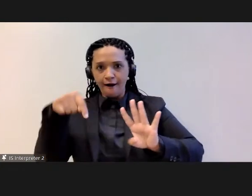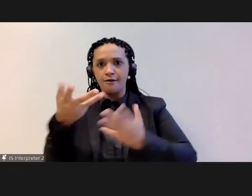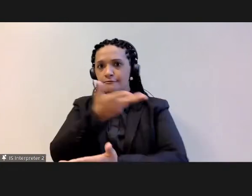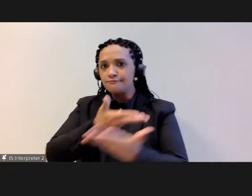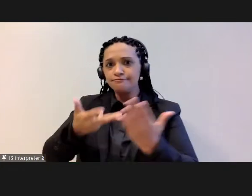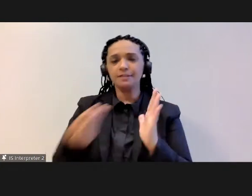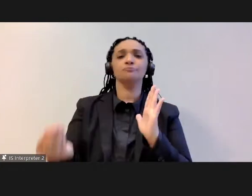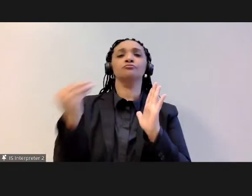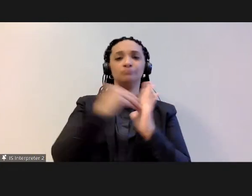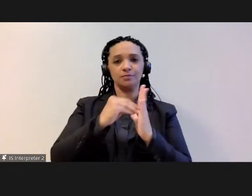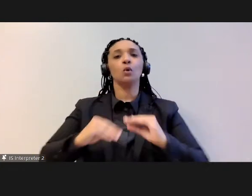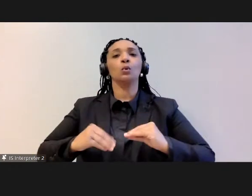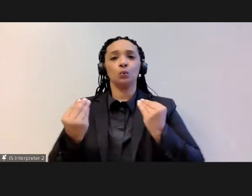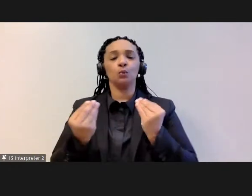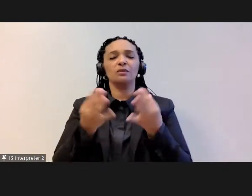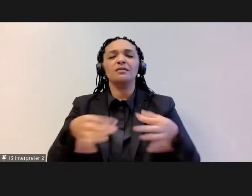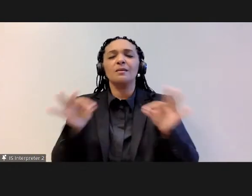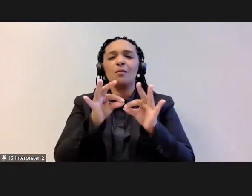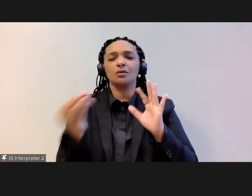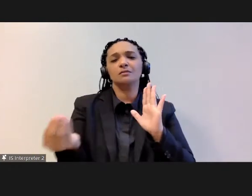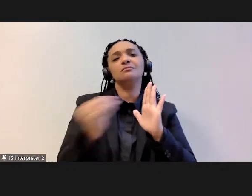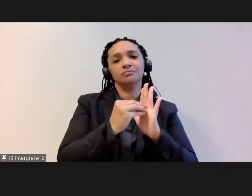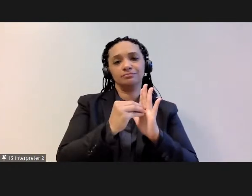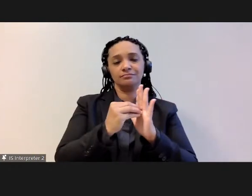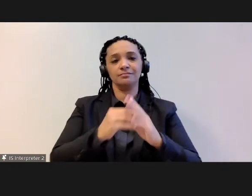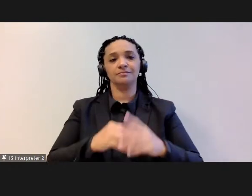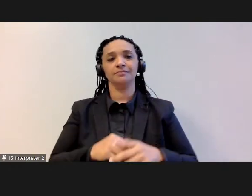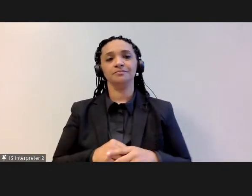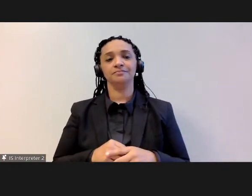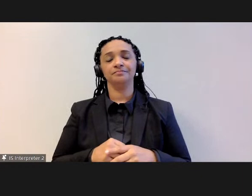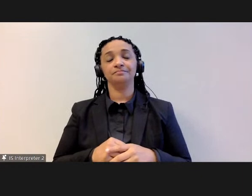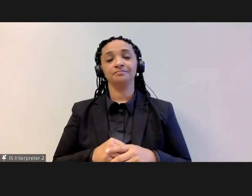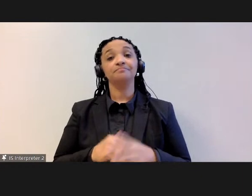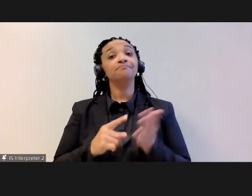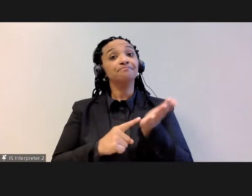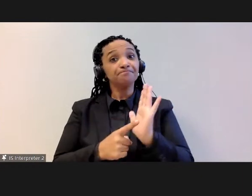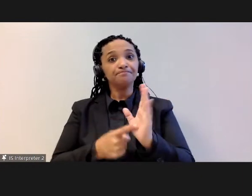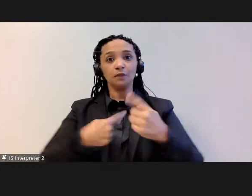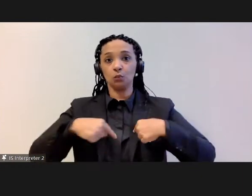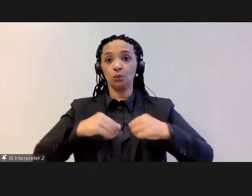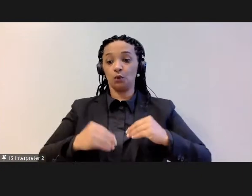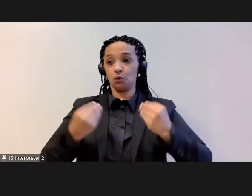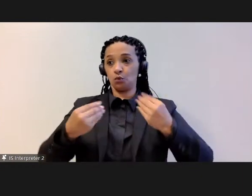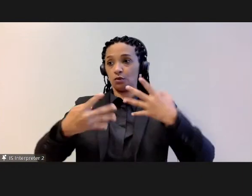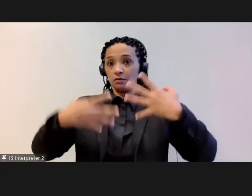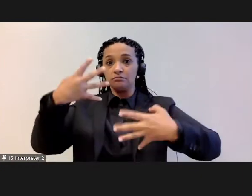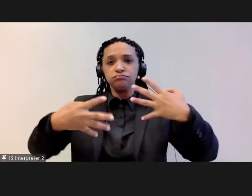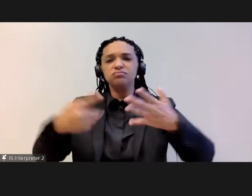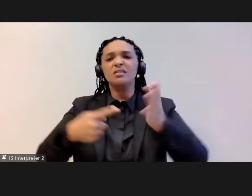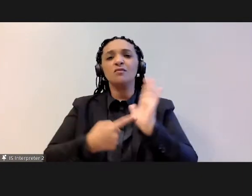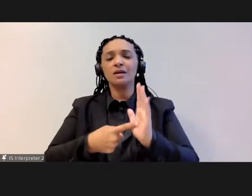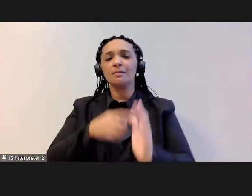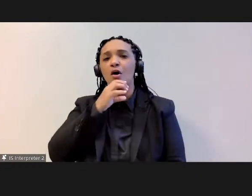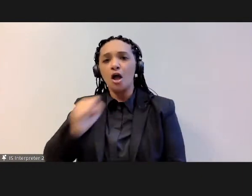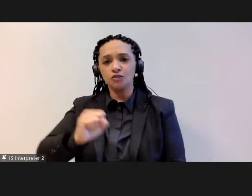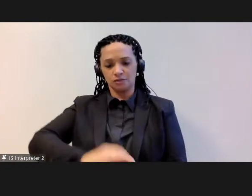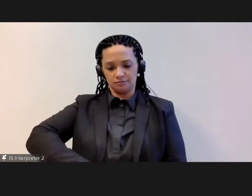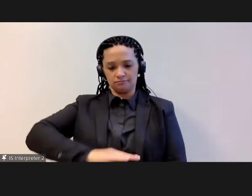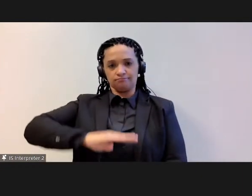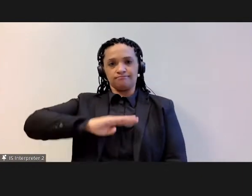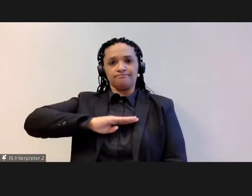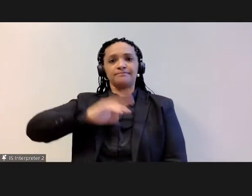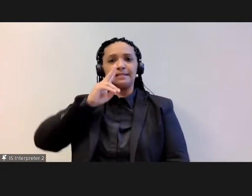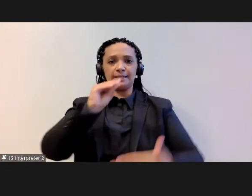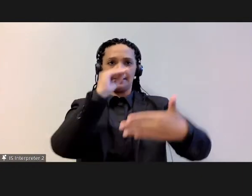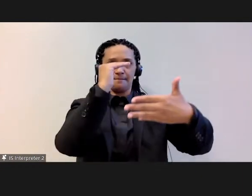we are deliberate in collecting disaggregated data by age, we are going to also be able